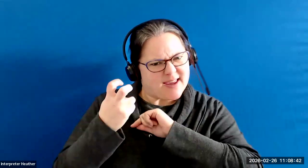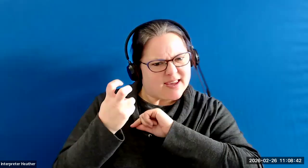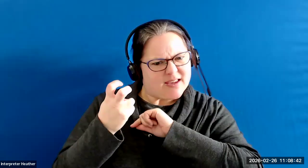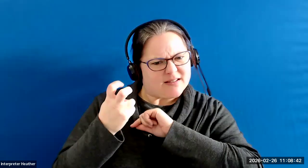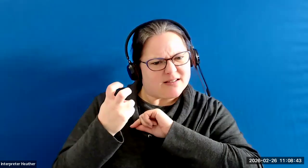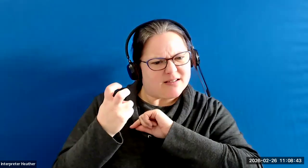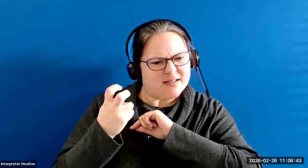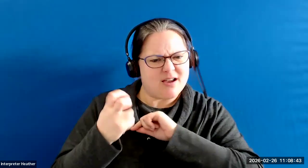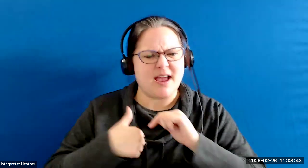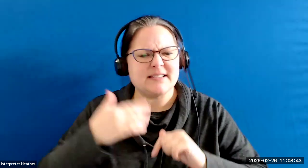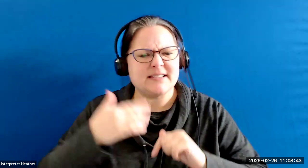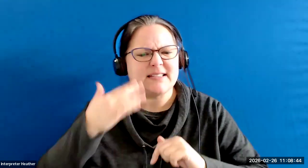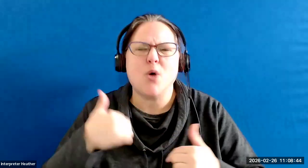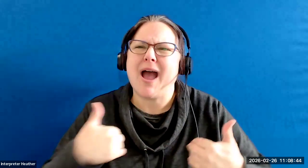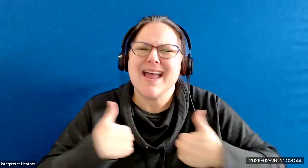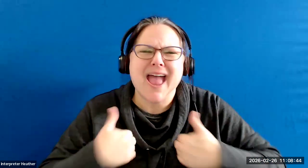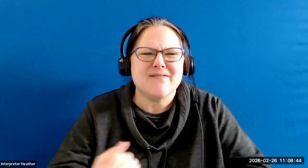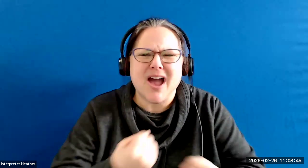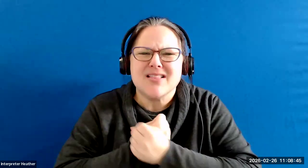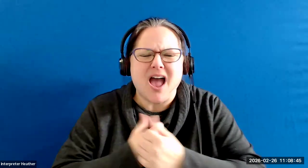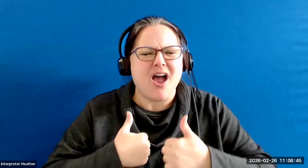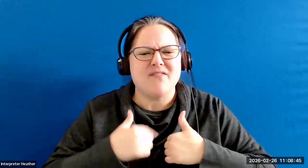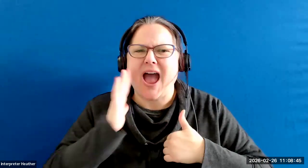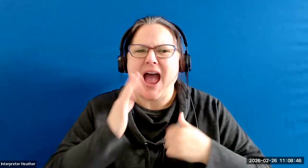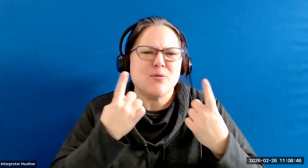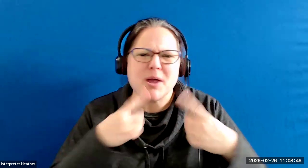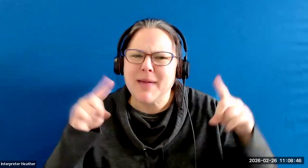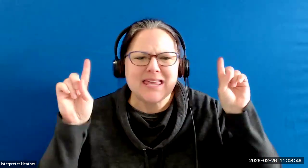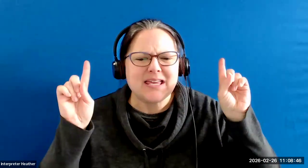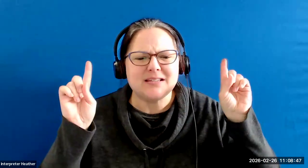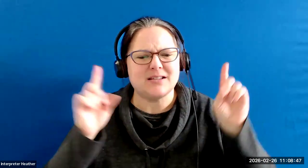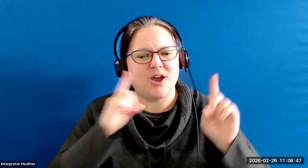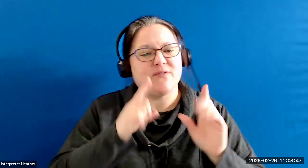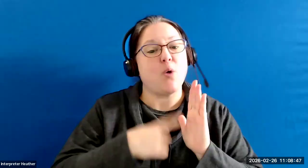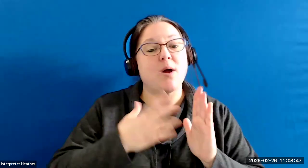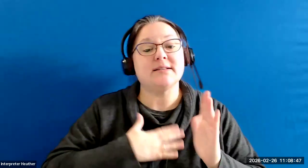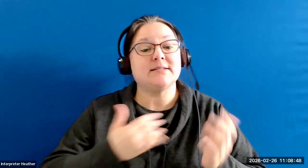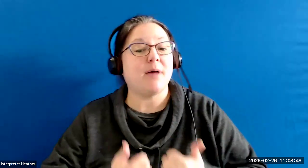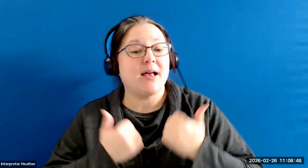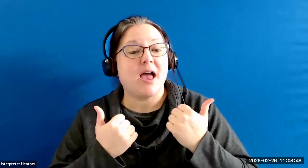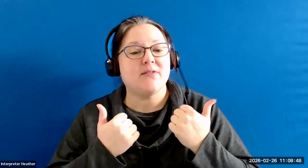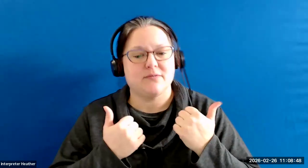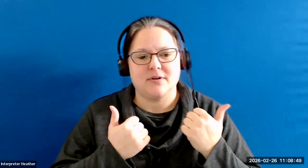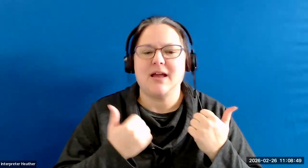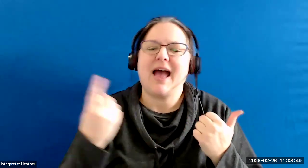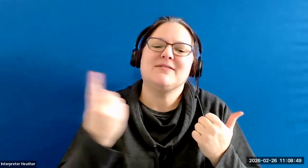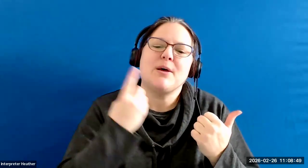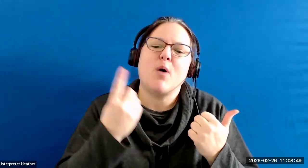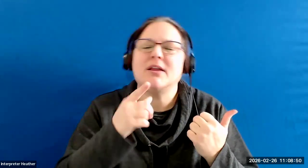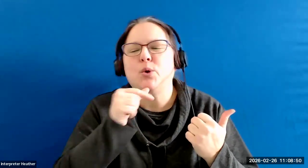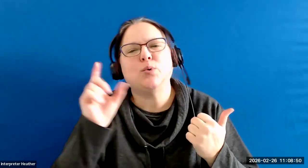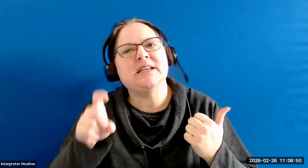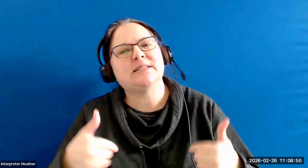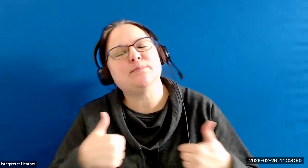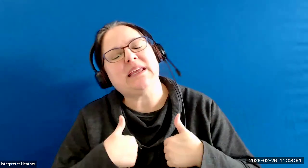it, long as I know I have love I can make. For once in my life, I am someone